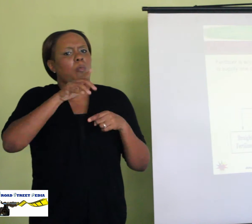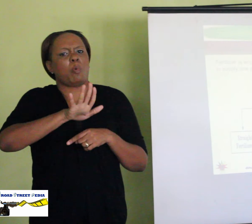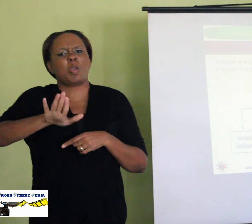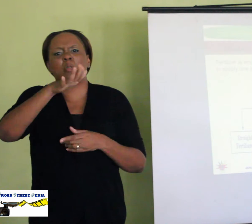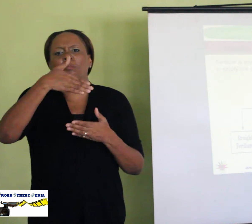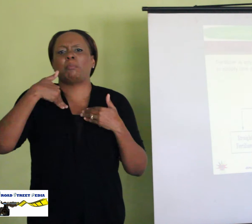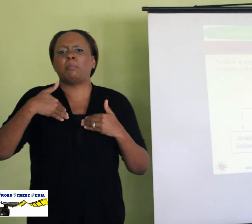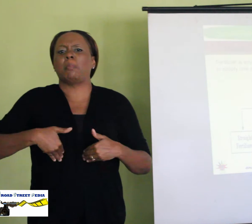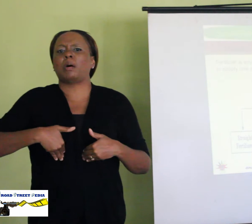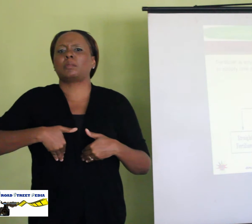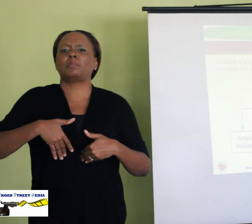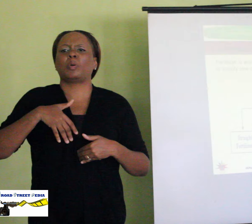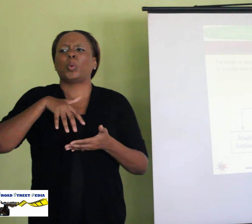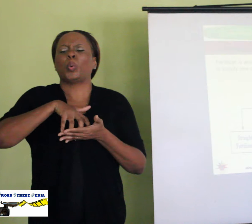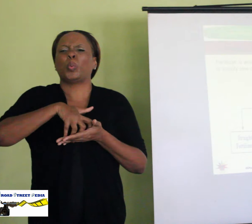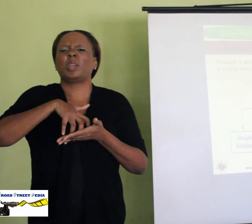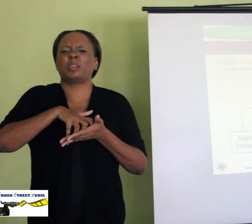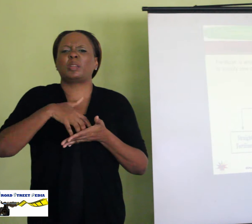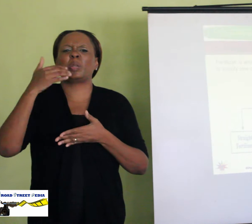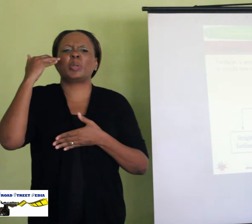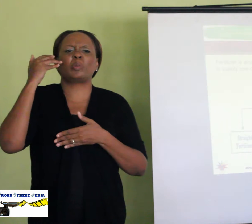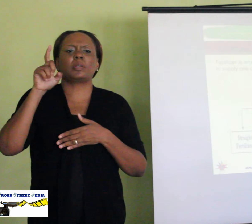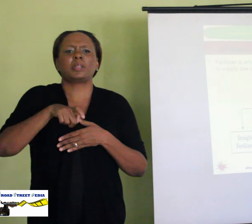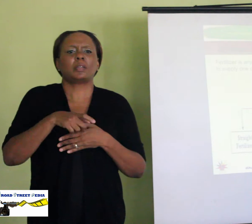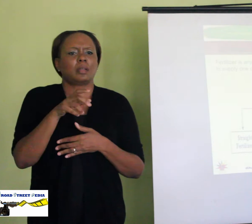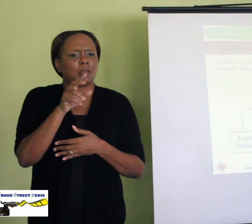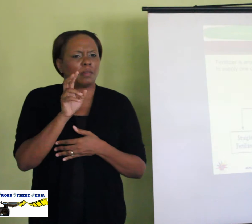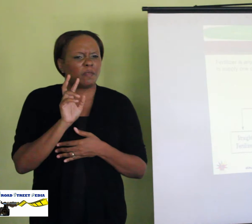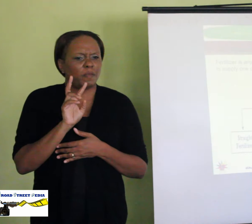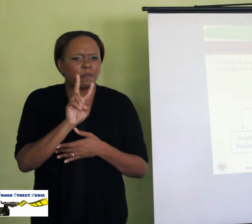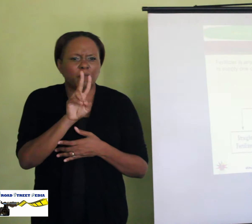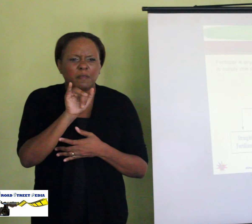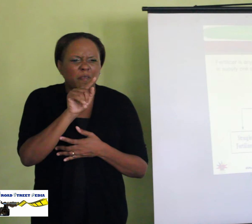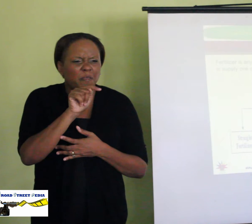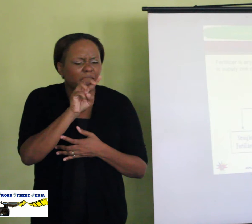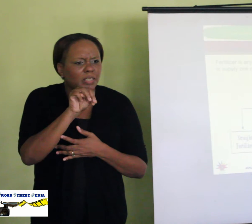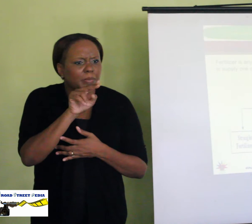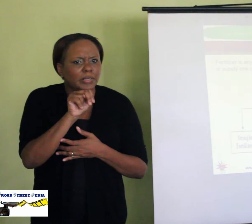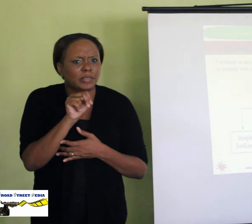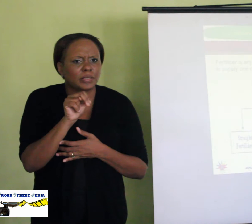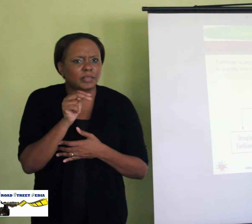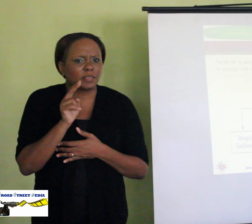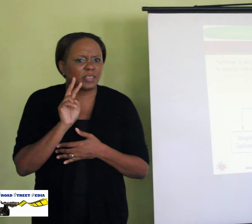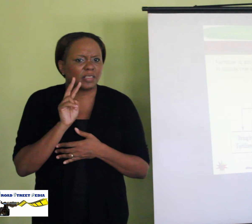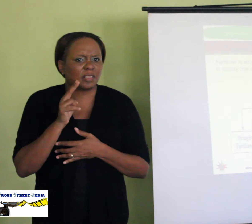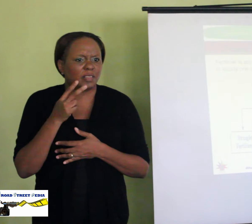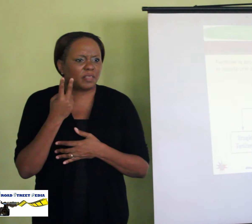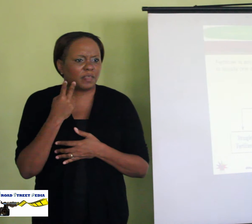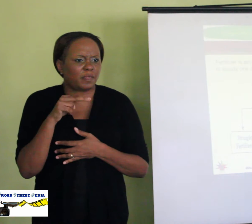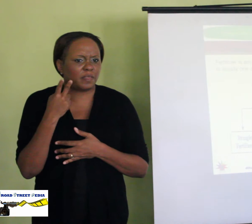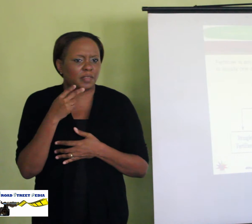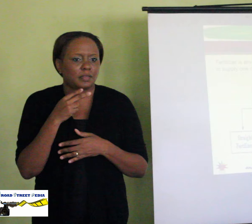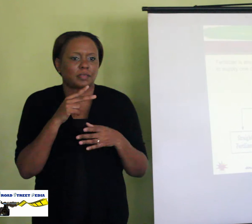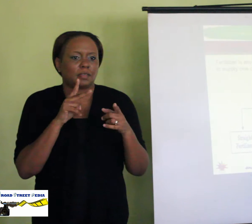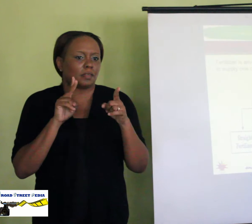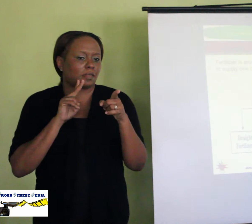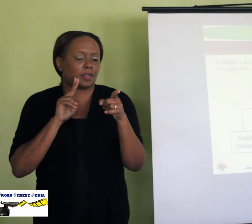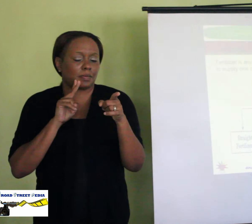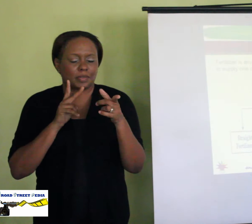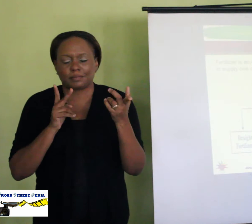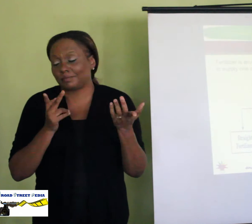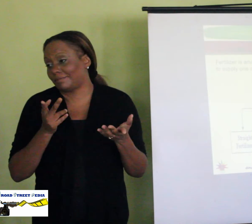some enhancement, you need some vitamins. The plant reacts the same way. Now the fertilizers like soil